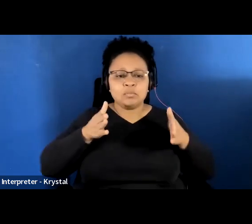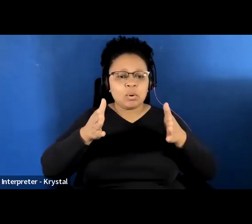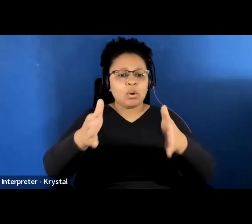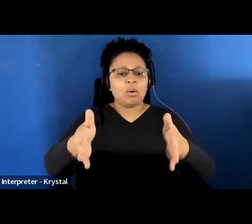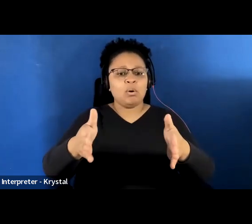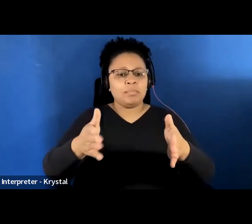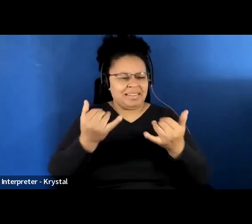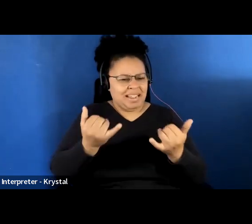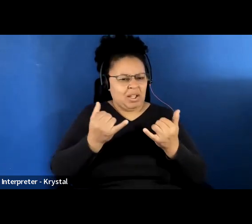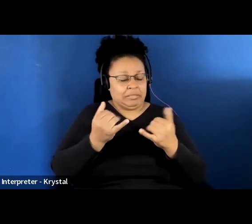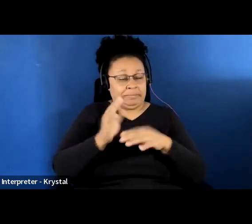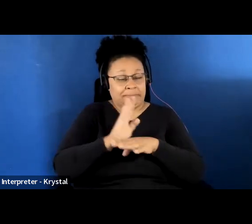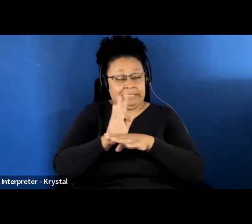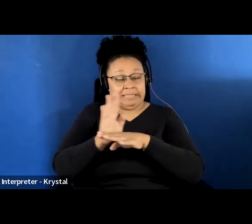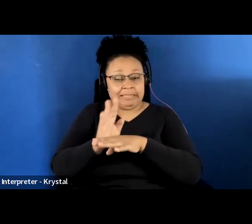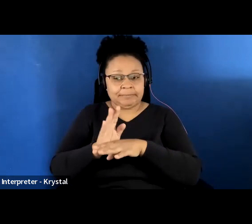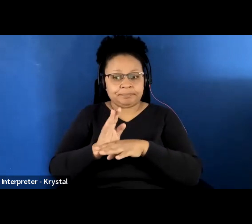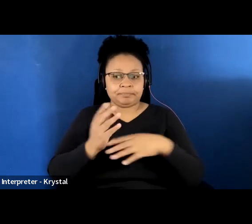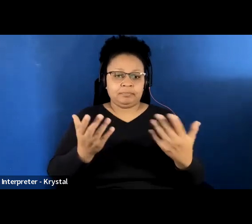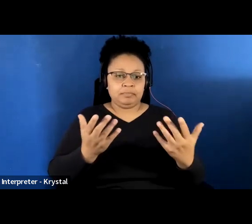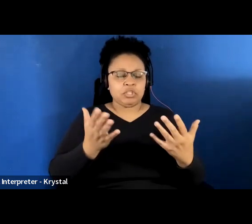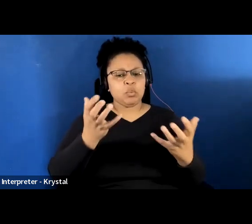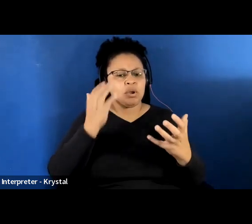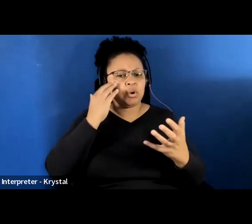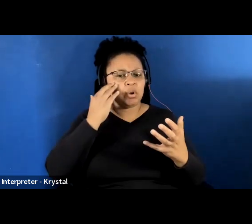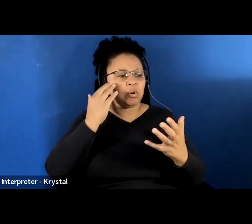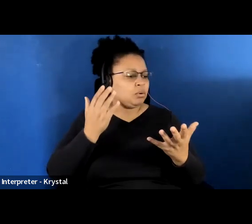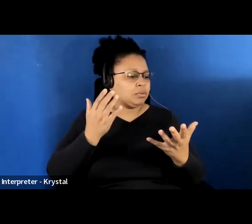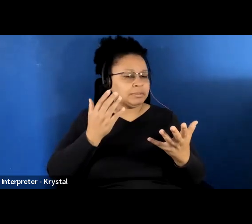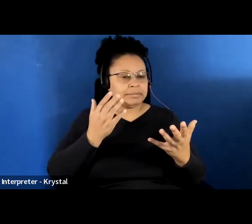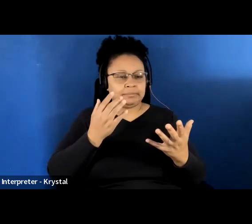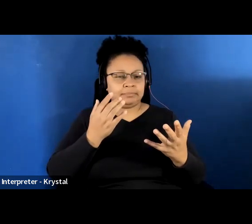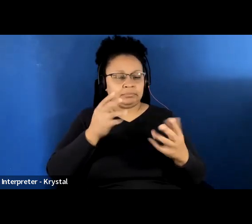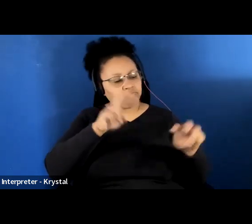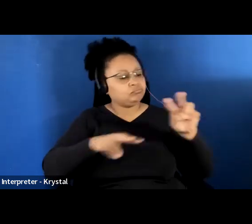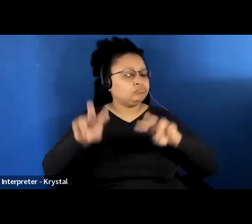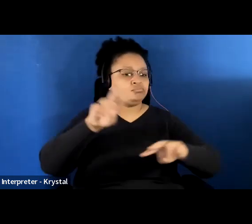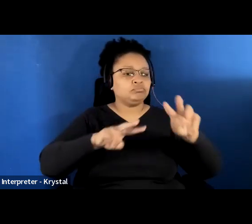busy, to get a sense of like when something might be off.